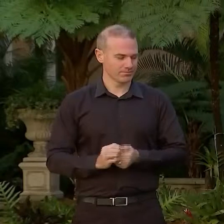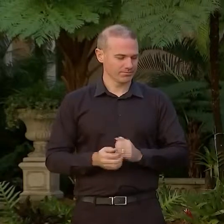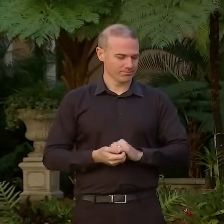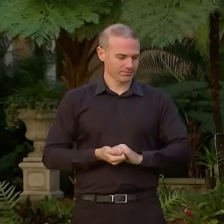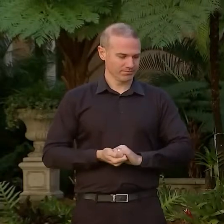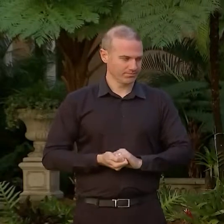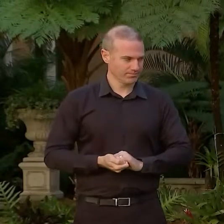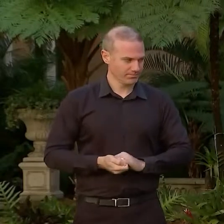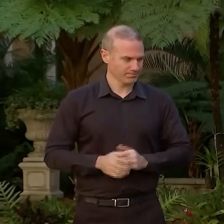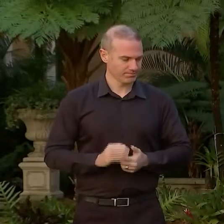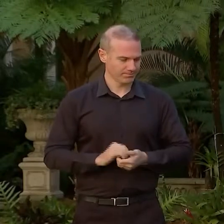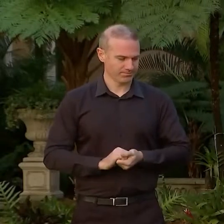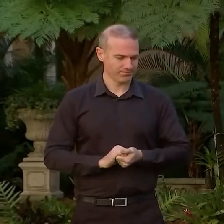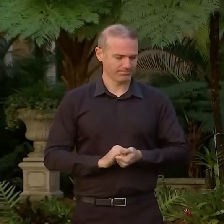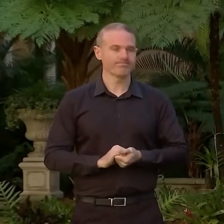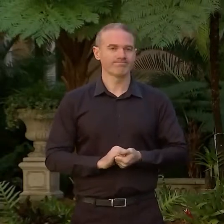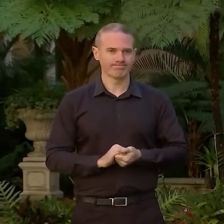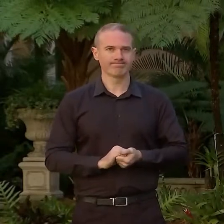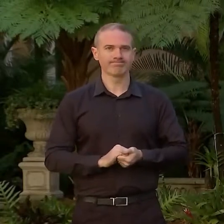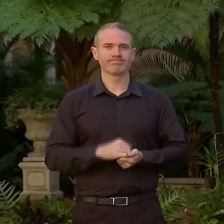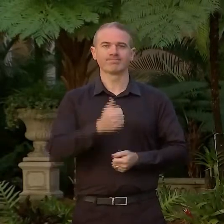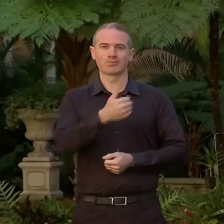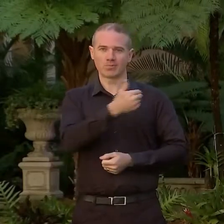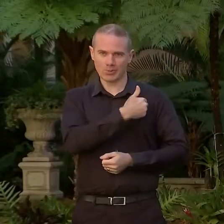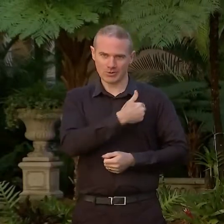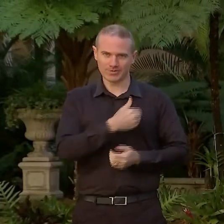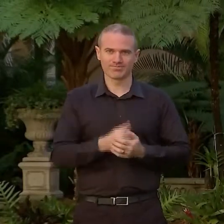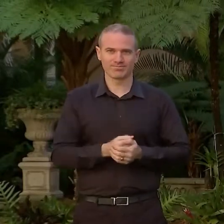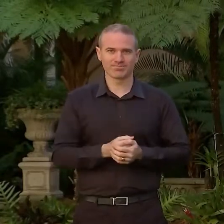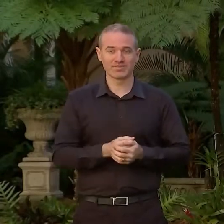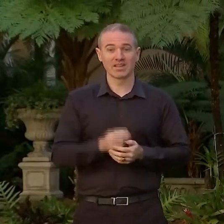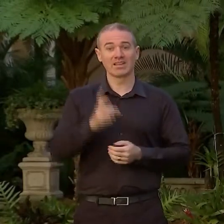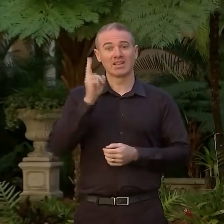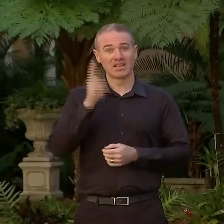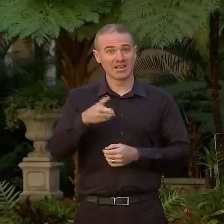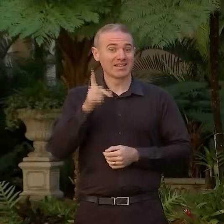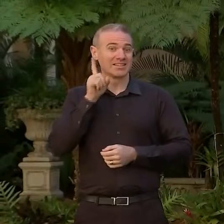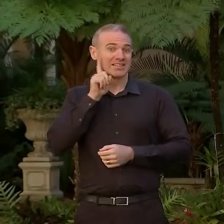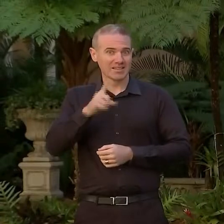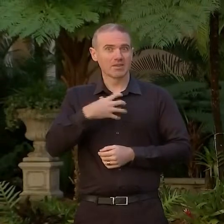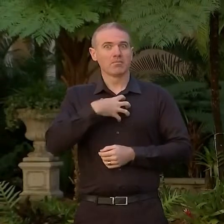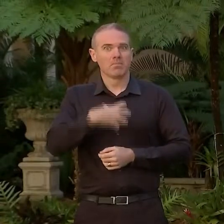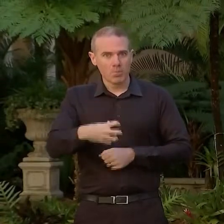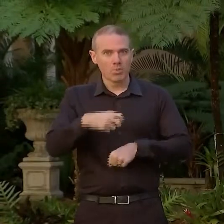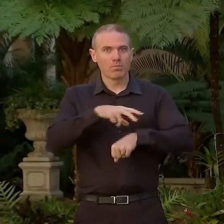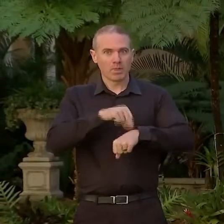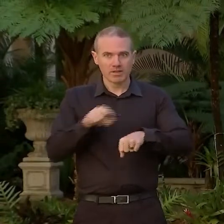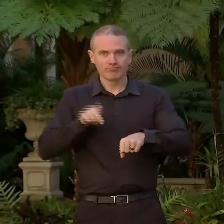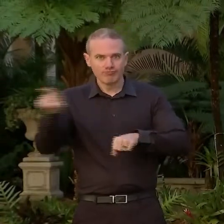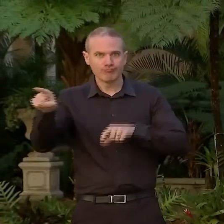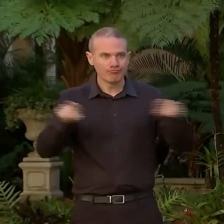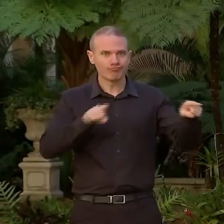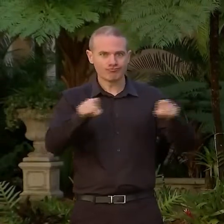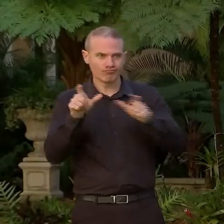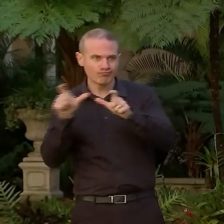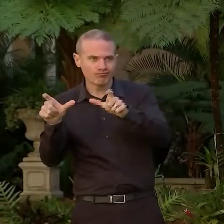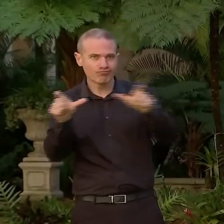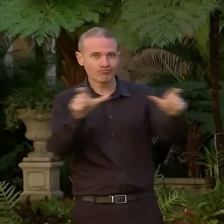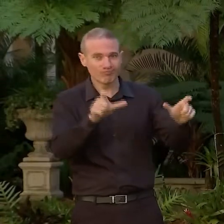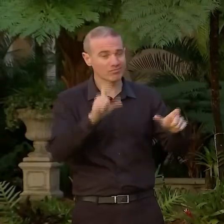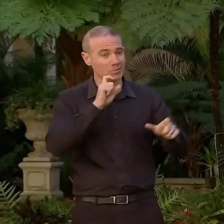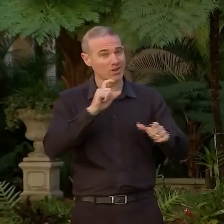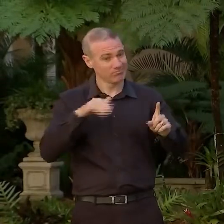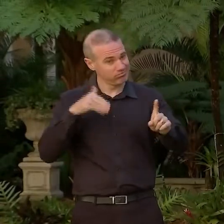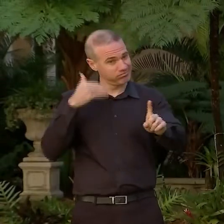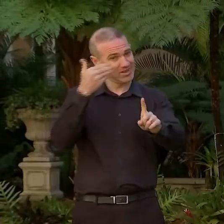Good morning. We increased our operational presence again yesterday, and I can say to the community, expect that to happen right up until our